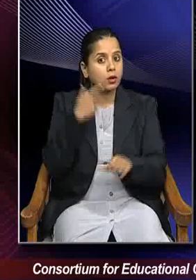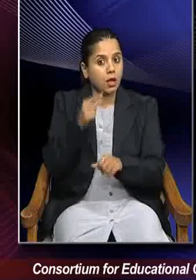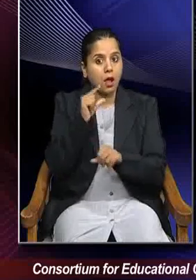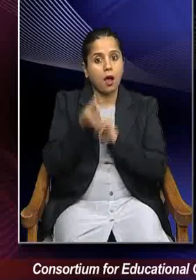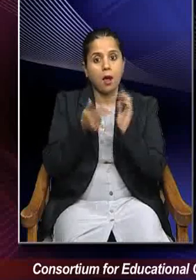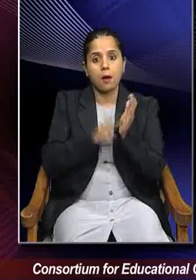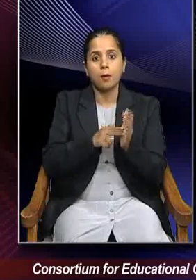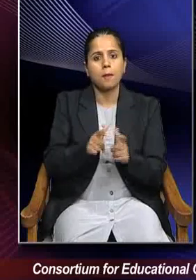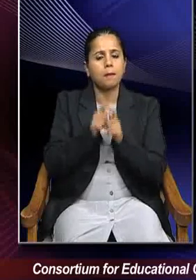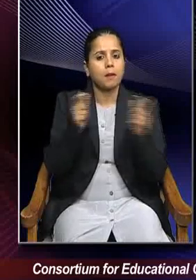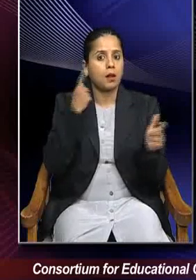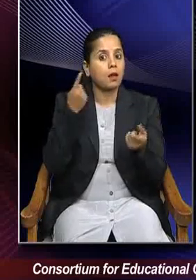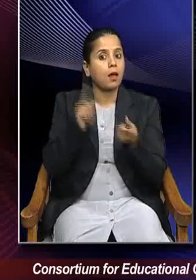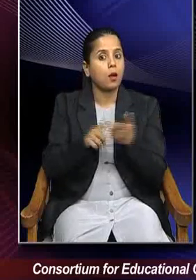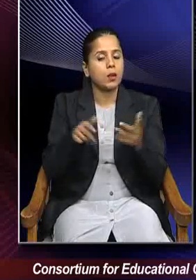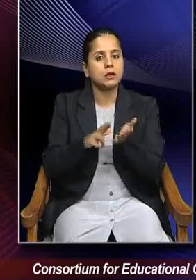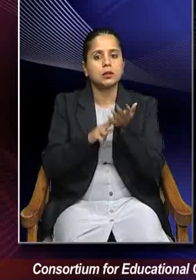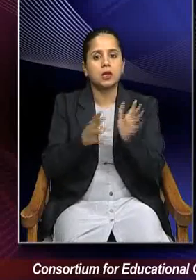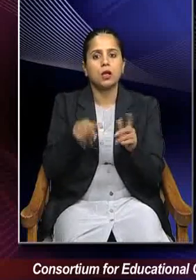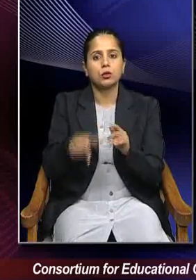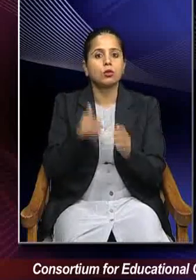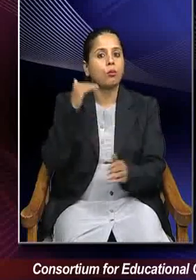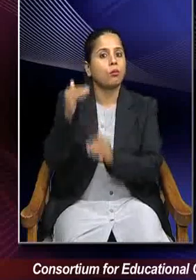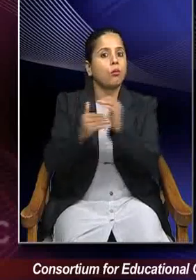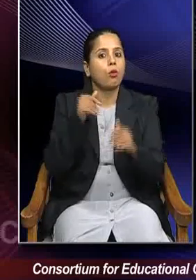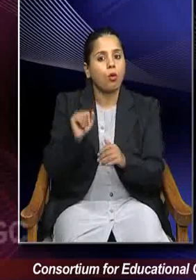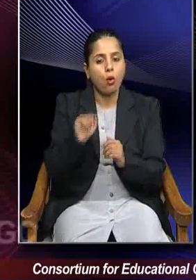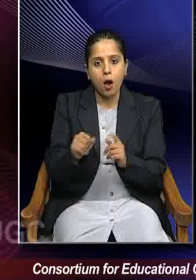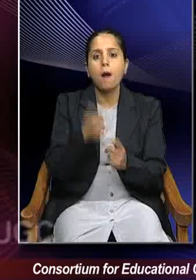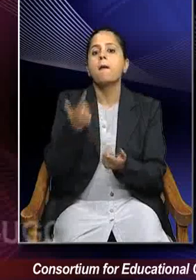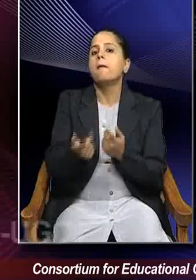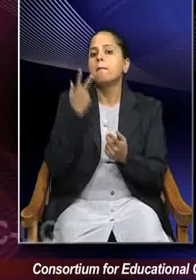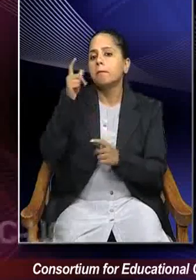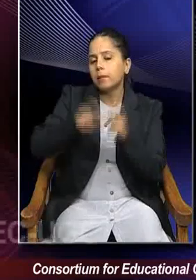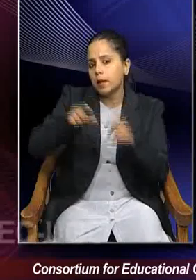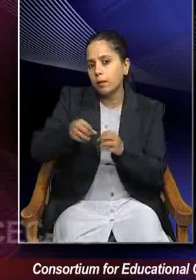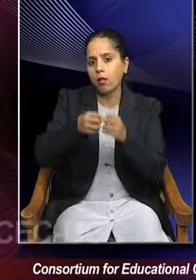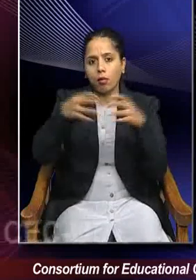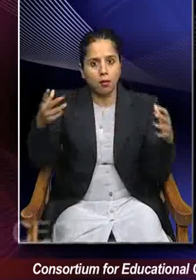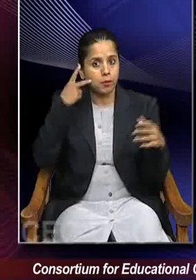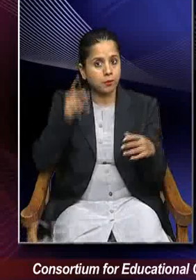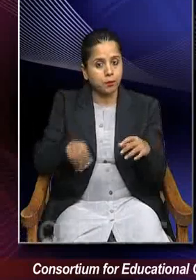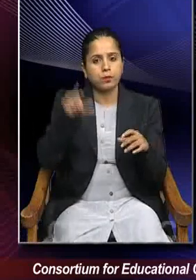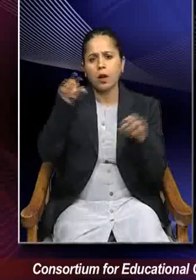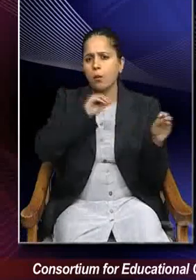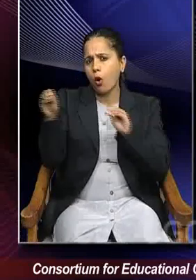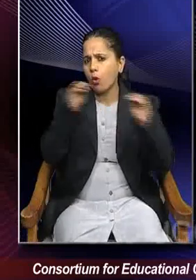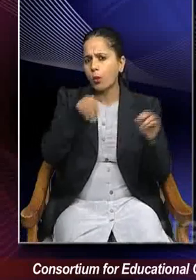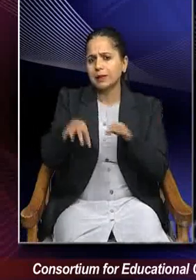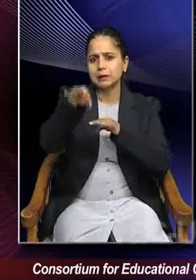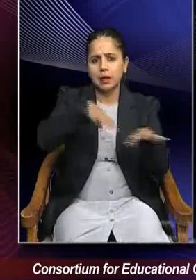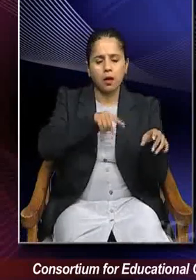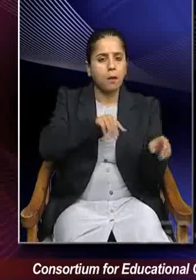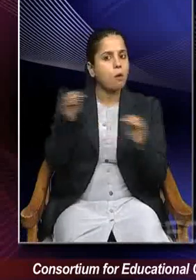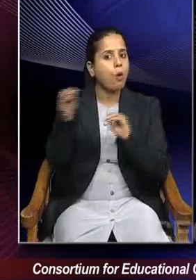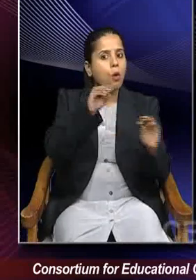is largely driven by natural increase of population and of course through migration of people from countryside to the city areas.